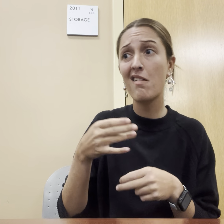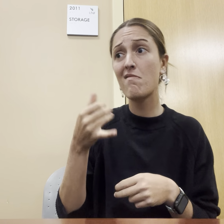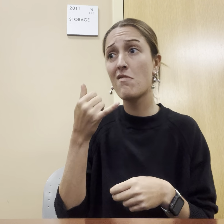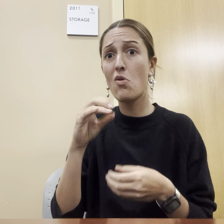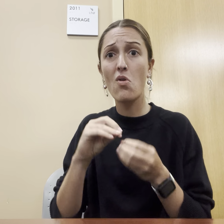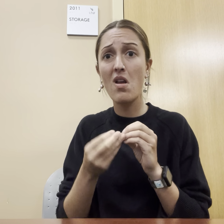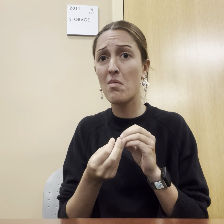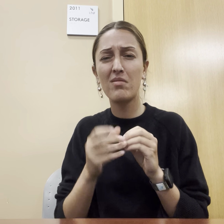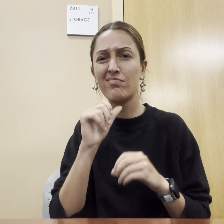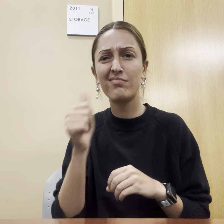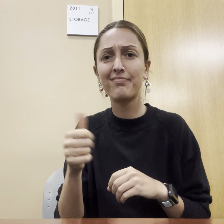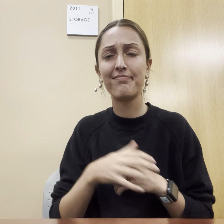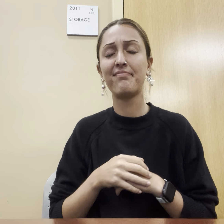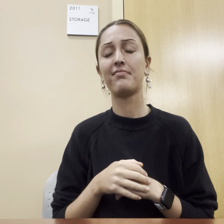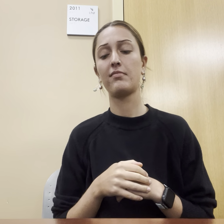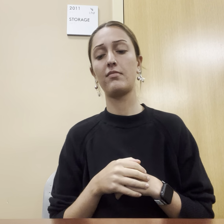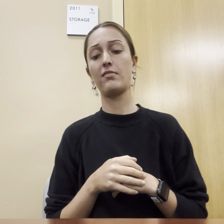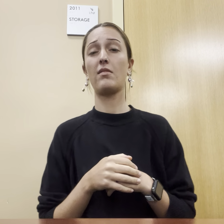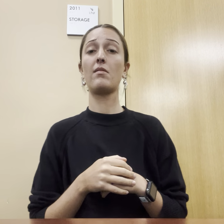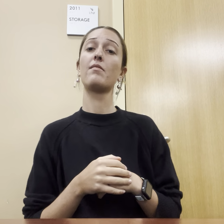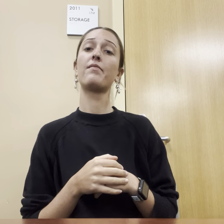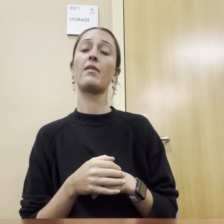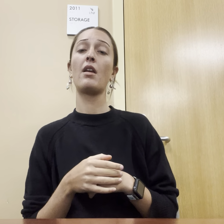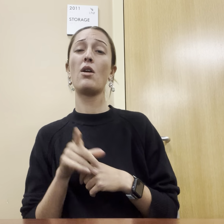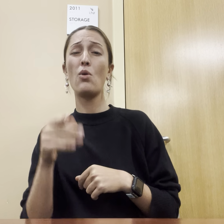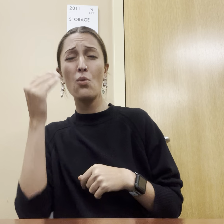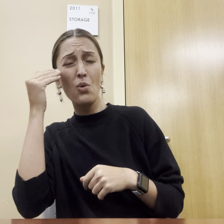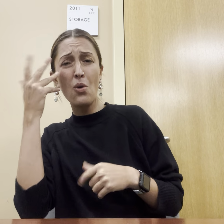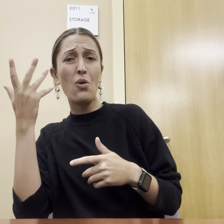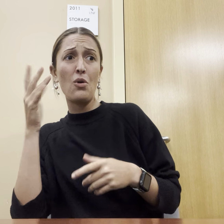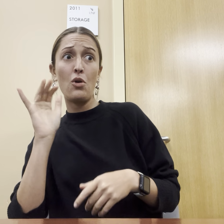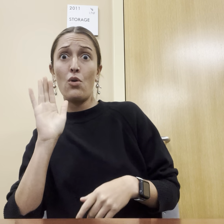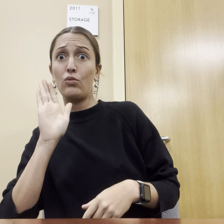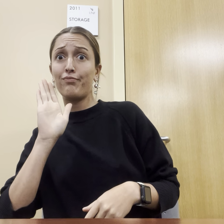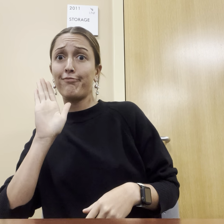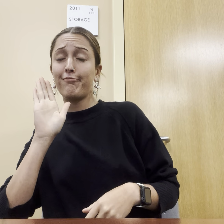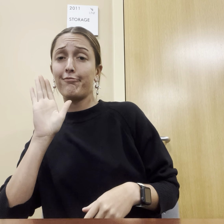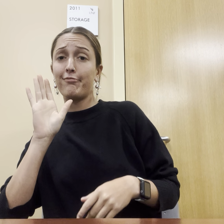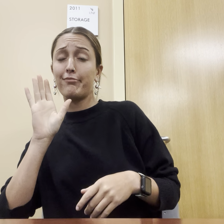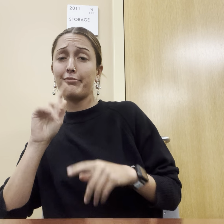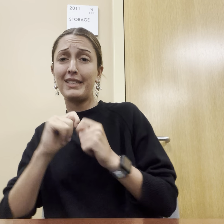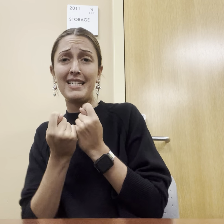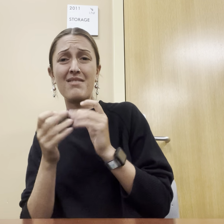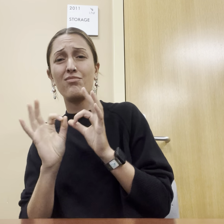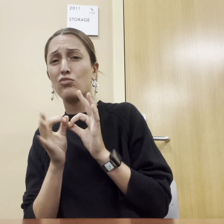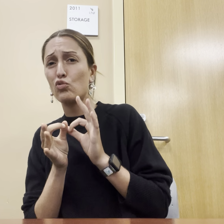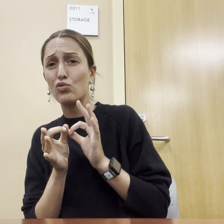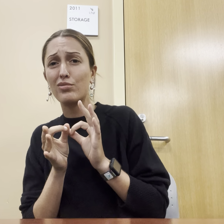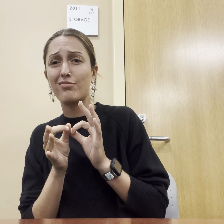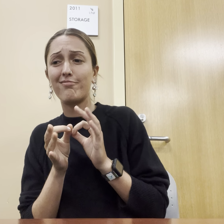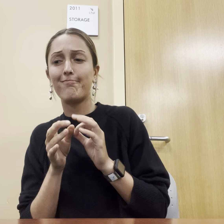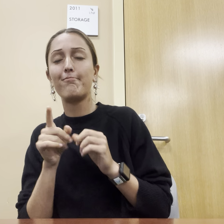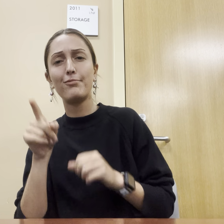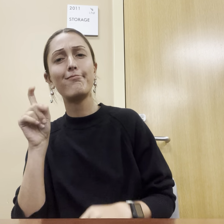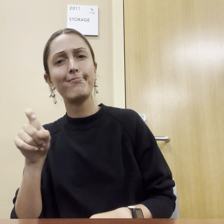be afraid to communicate your needs. Like I said before, if you need to switch before your time is up, switch. If you